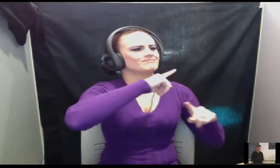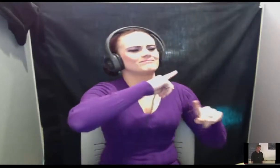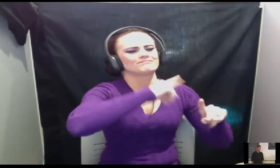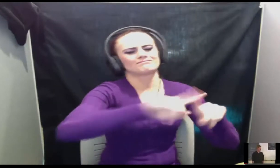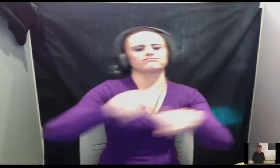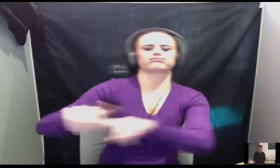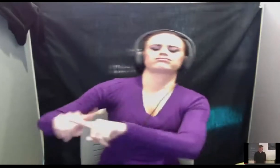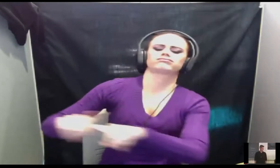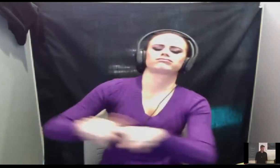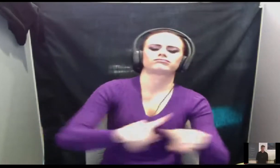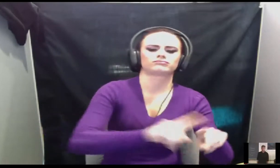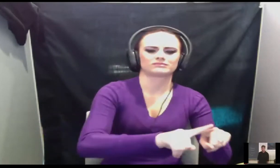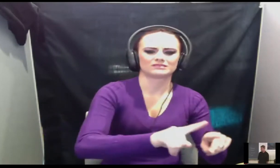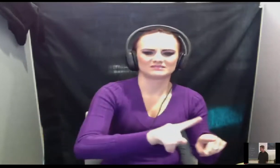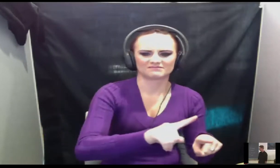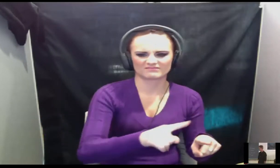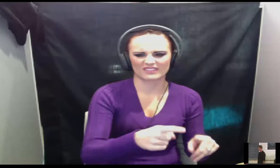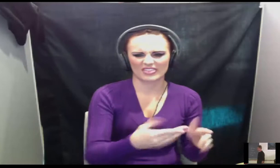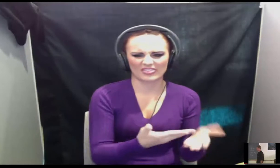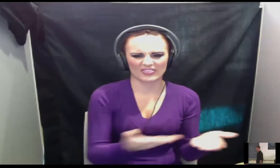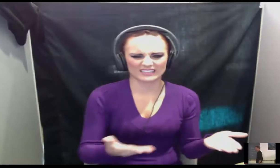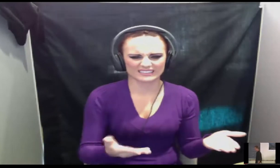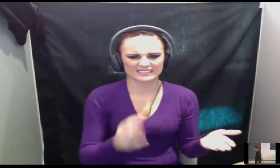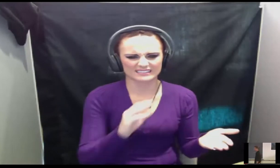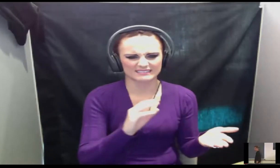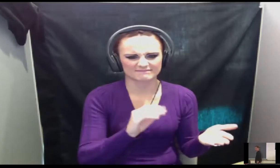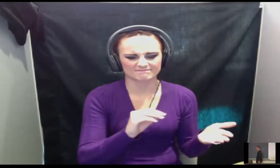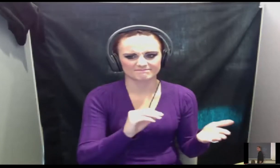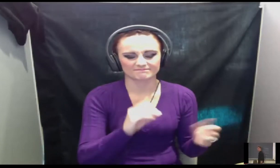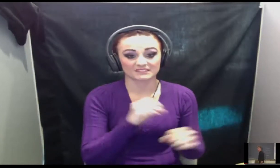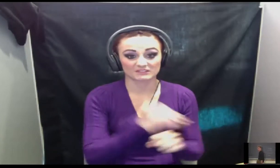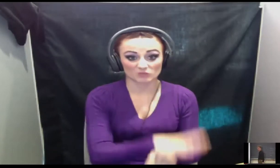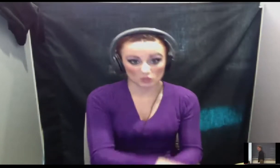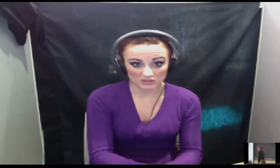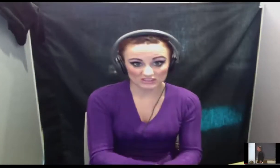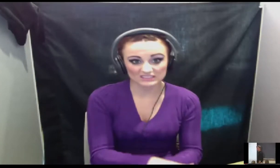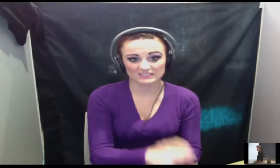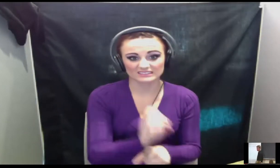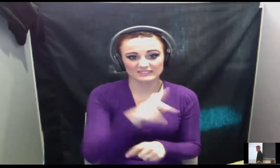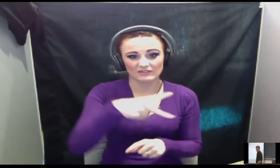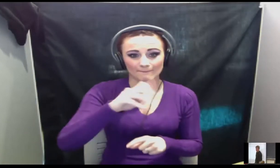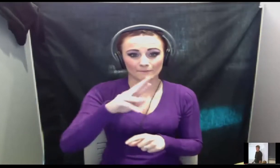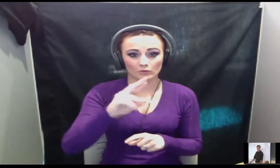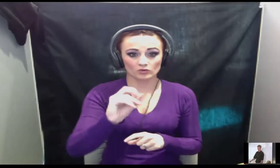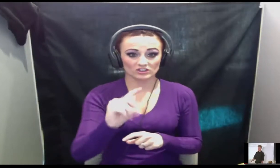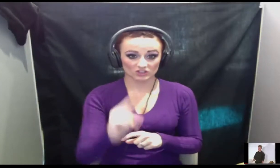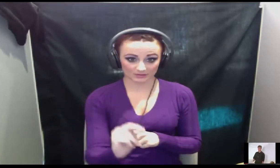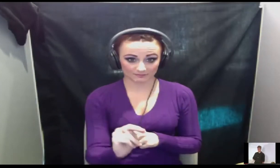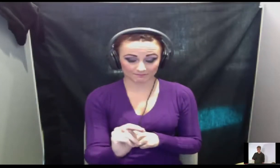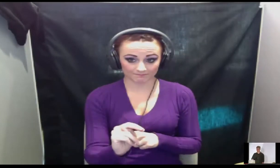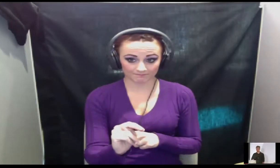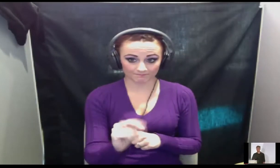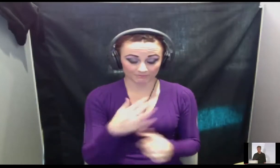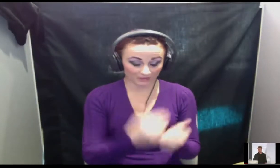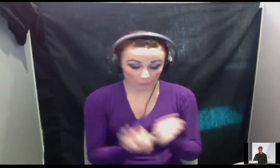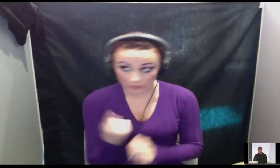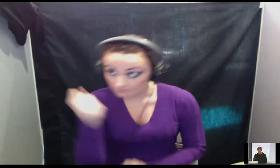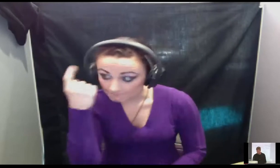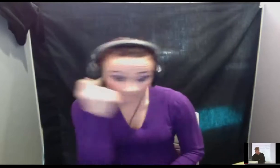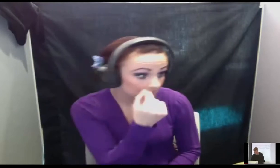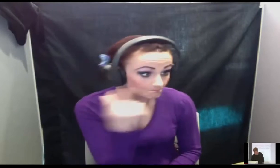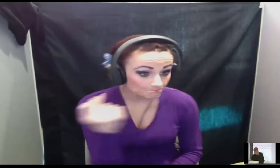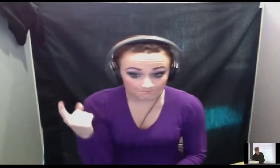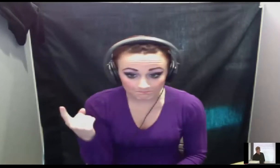about a few of those too. Is everybody at this? Okay. Other term, the two major ones, we're looking